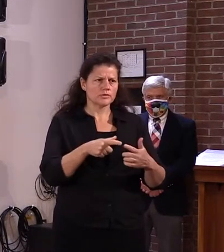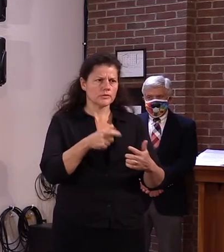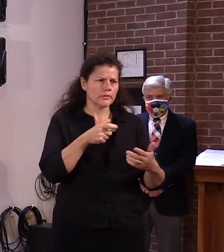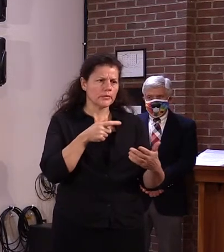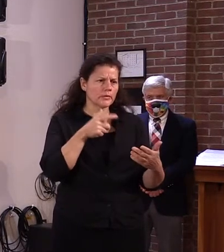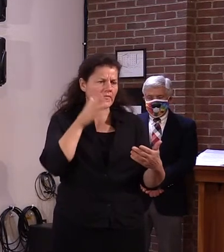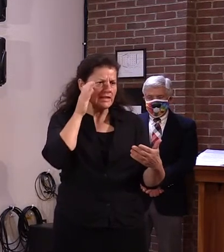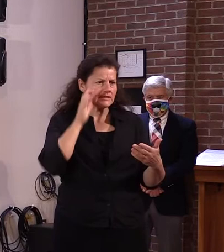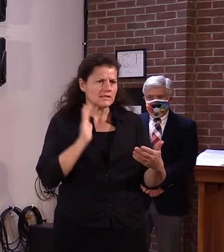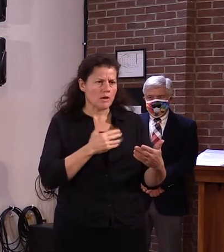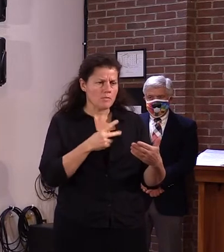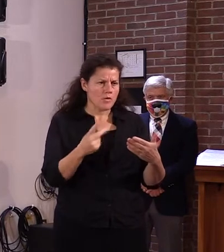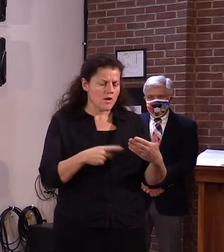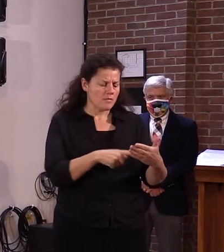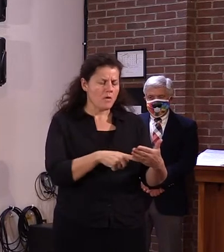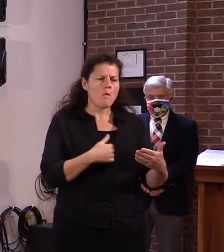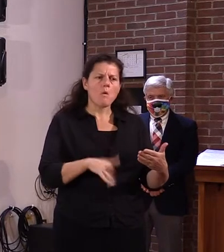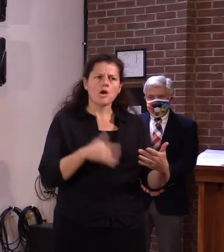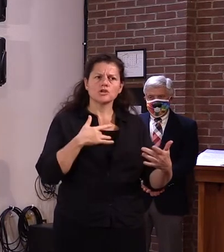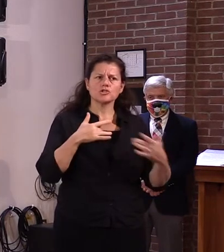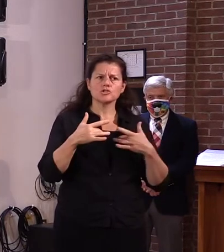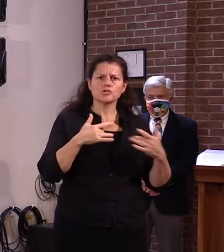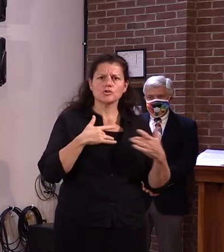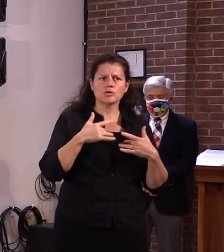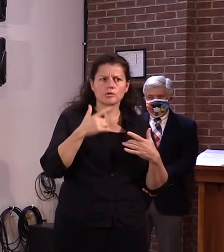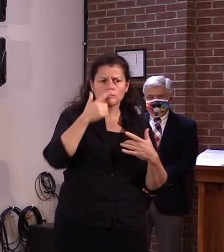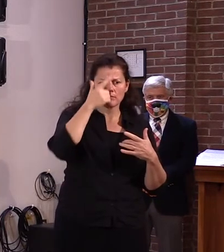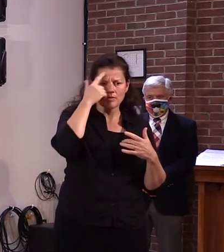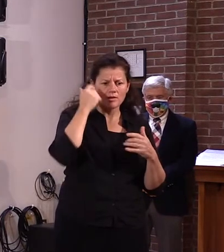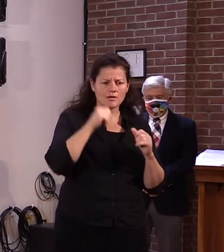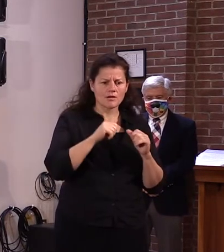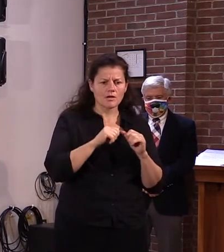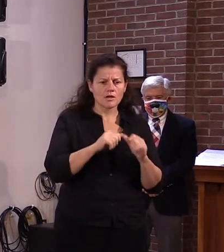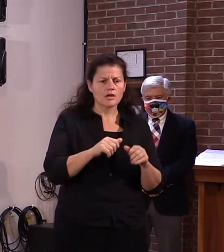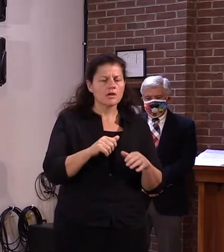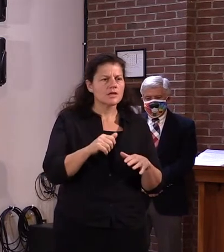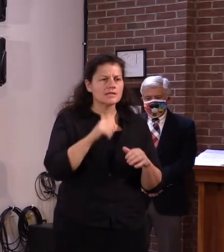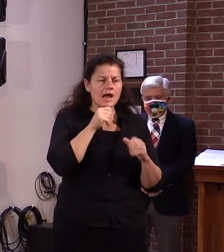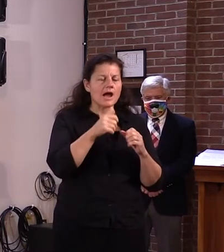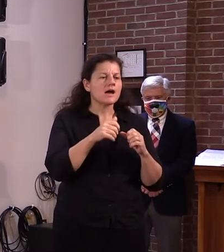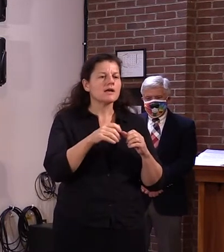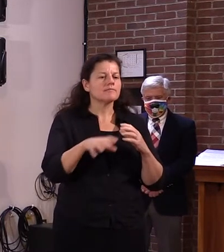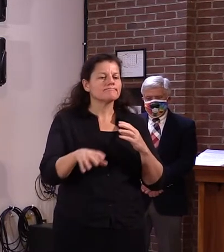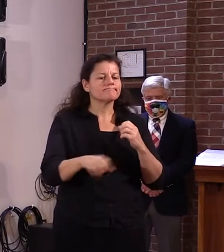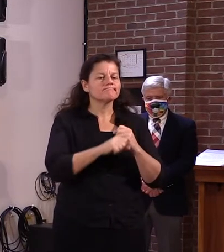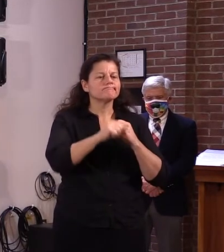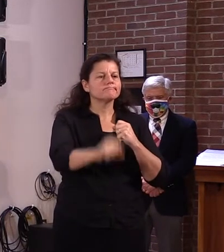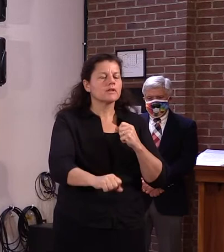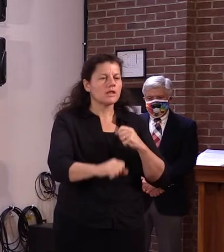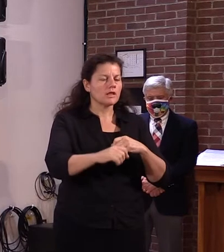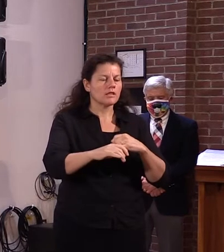the extended high unemployment benefits. I'm hoping you can explain